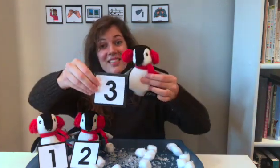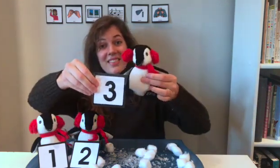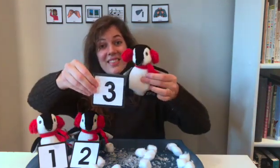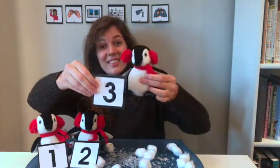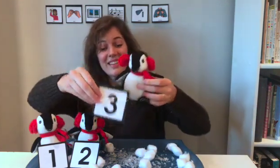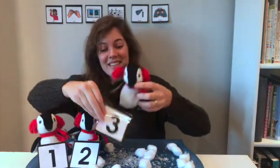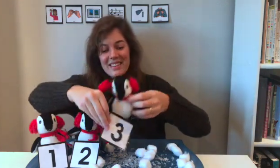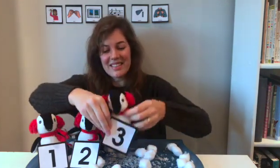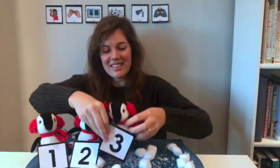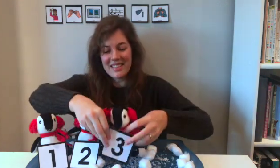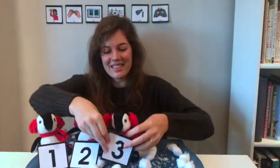three.